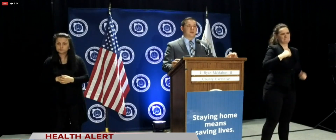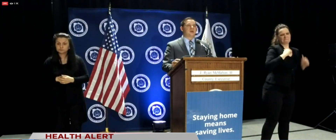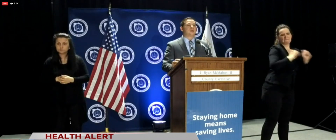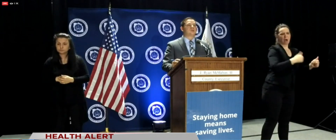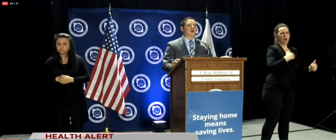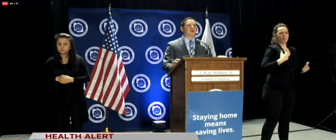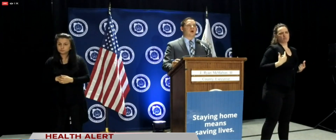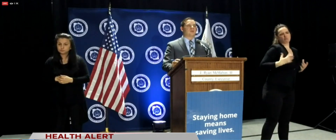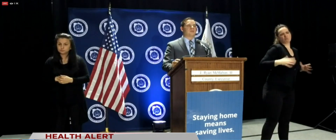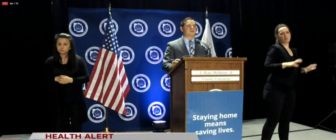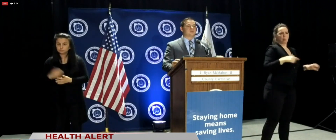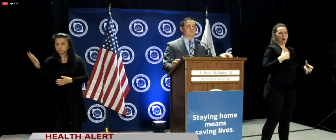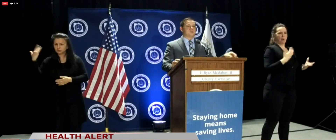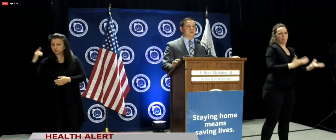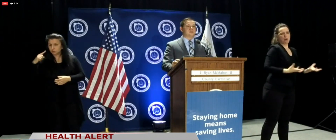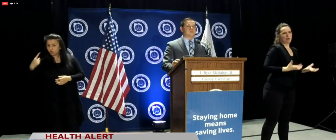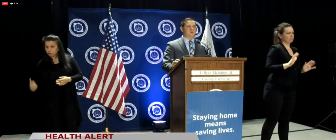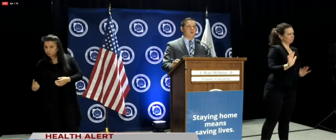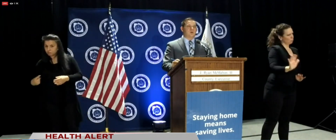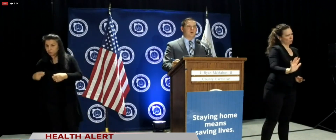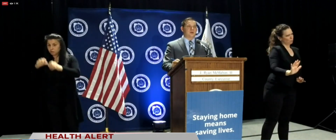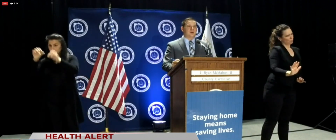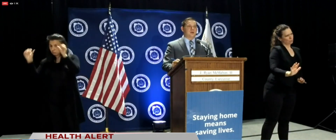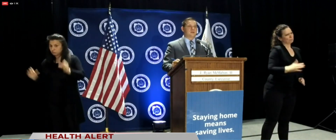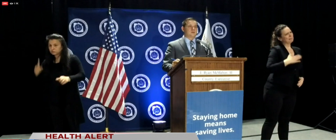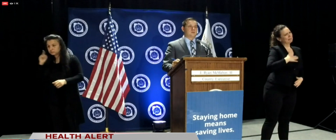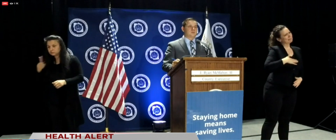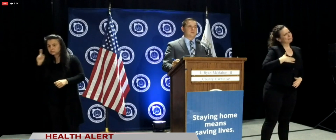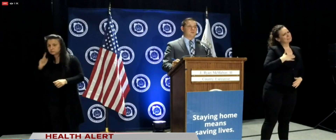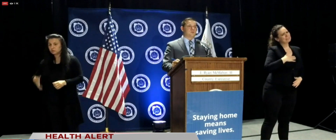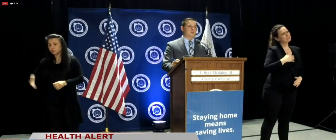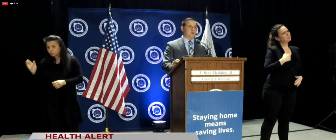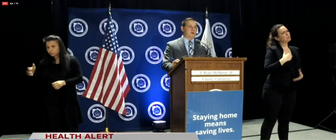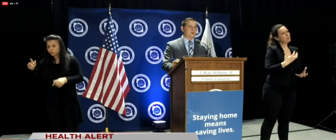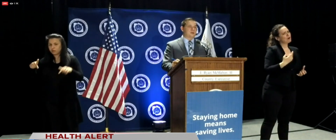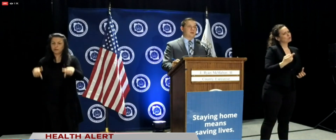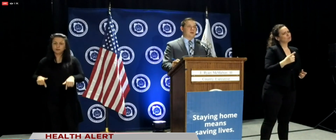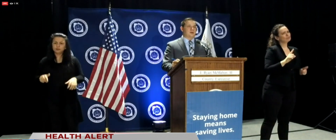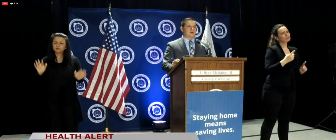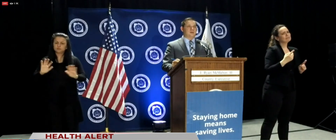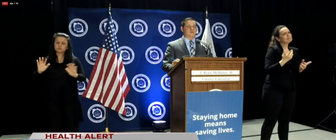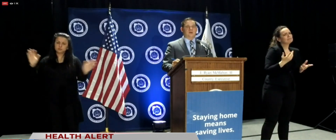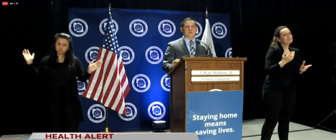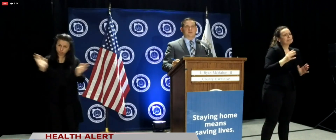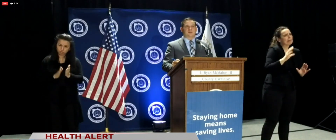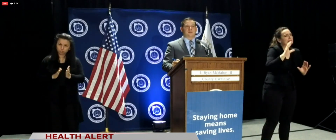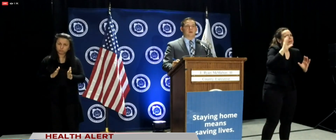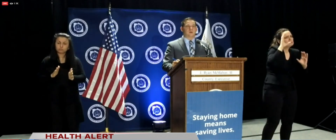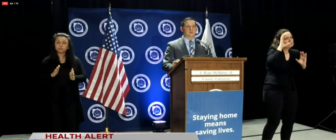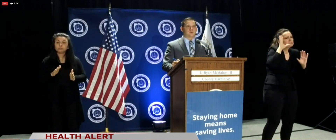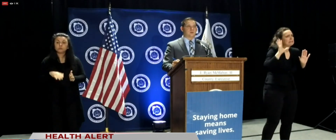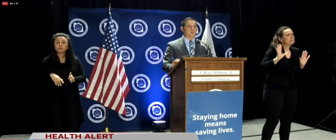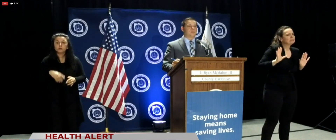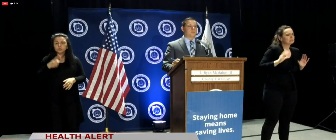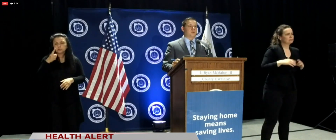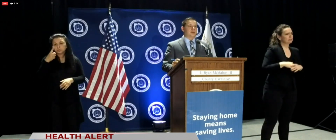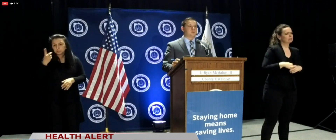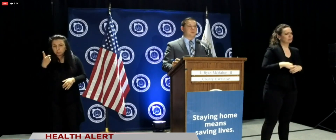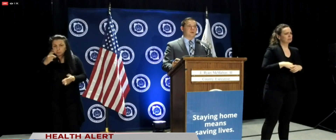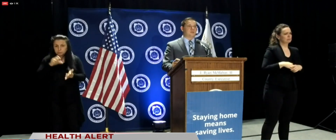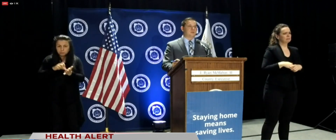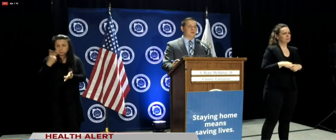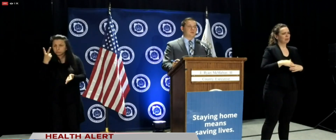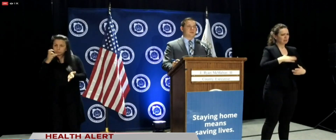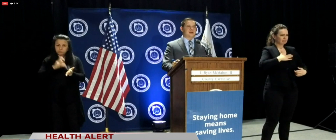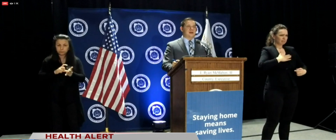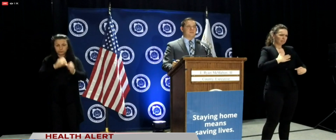60. So cut it by 60%. So if you were going to the supermarket and the pharmacy and Lowe's or Home Depot last week